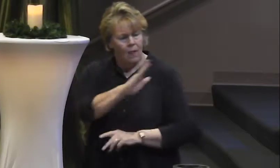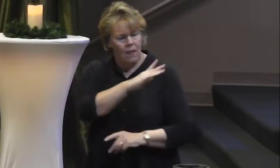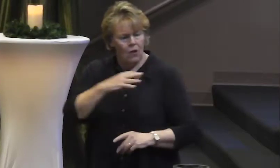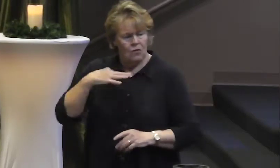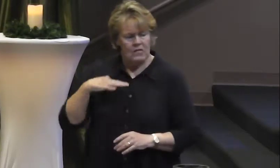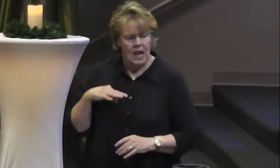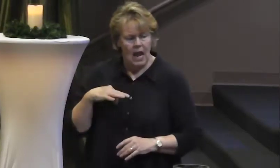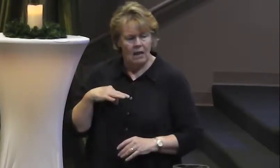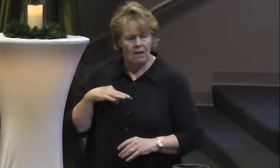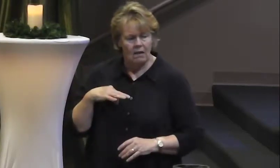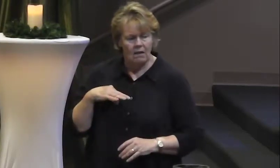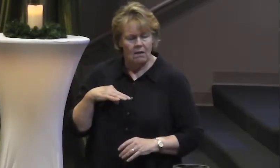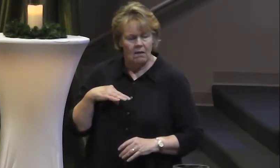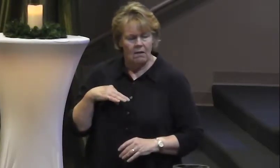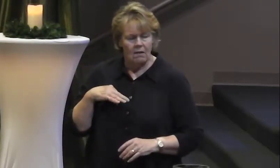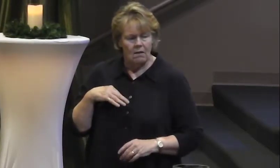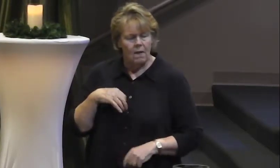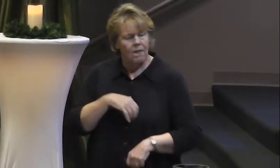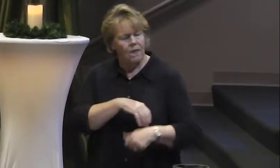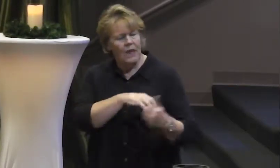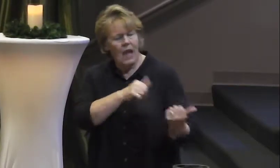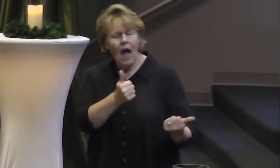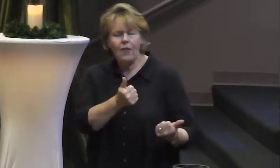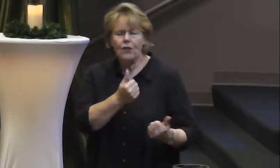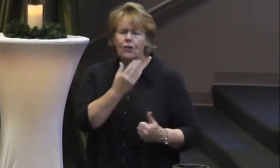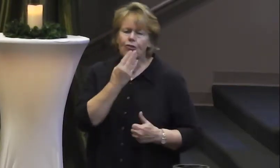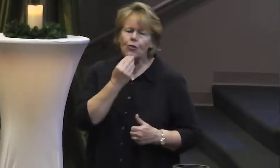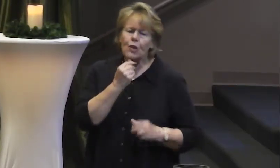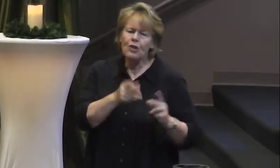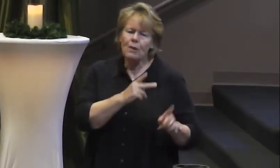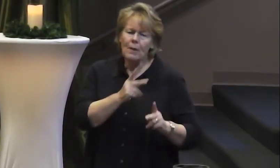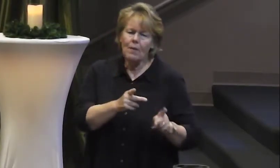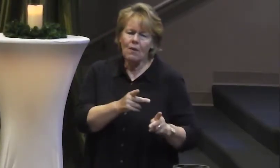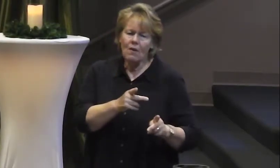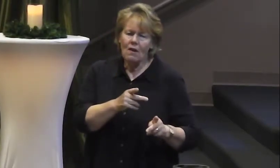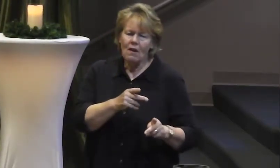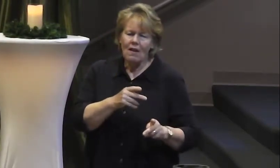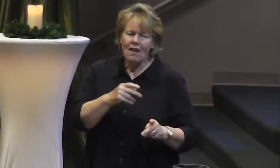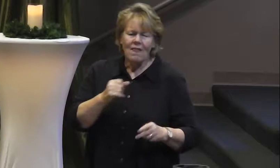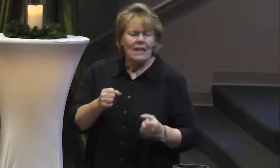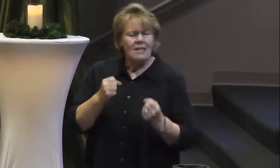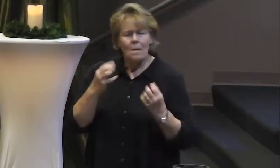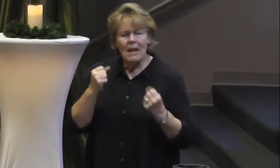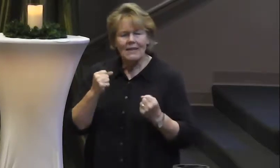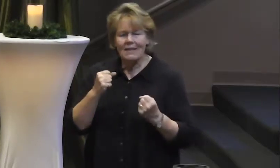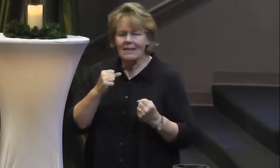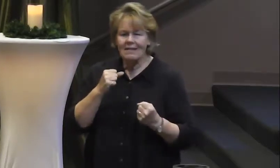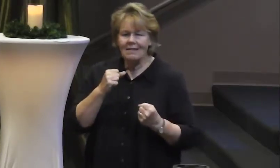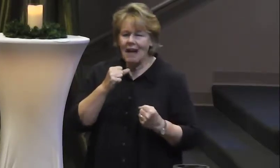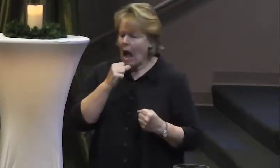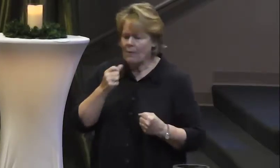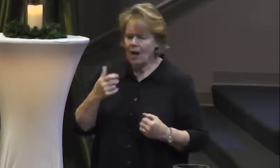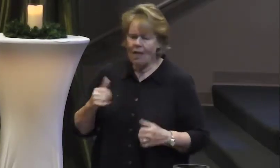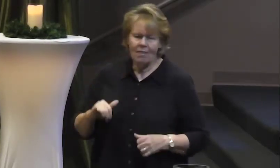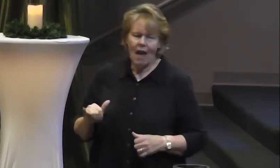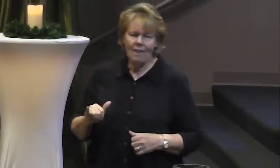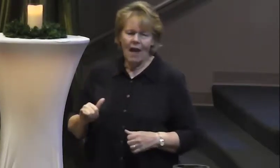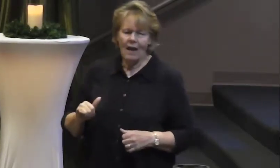my fellow Jews. Isn't that amazing? I don't think I'm there. But sometimes it's